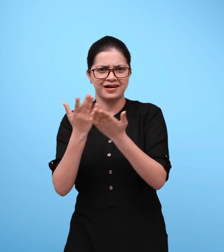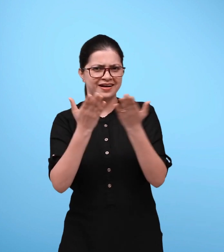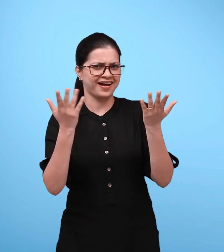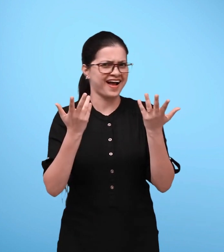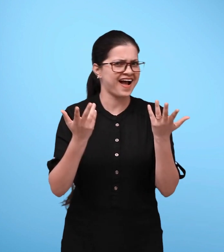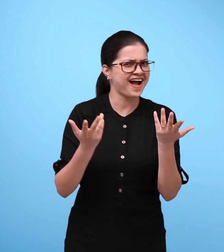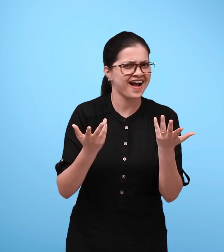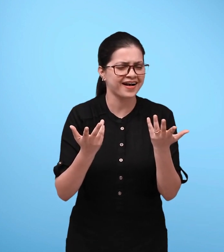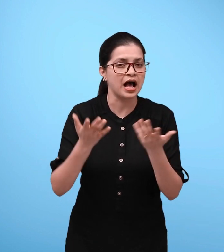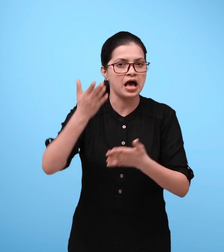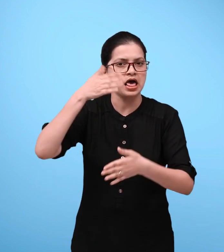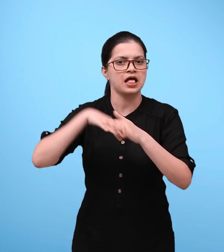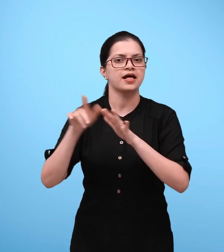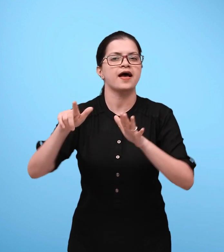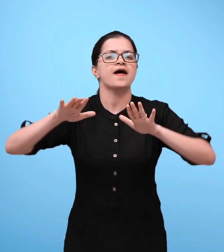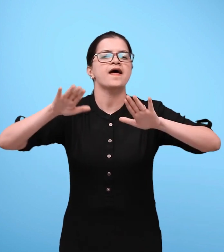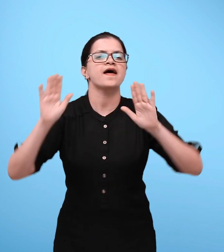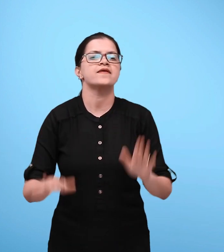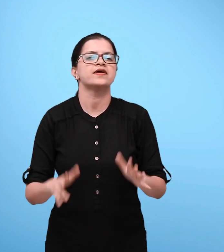different units of measurements.